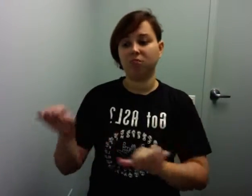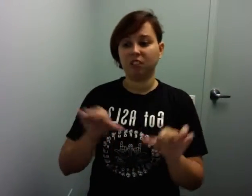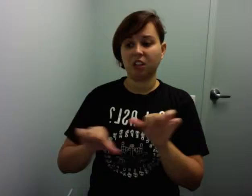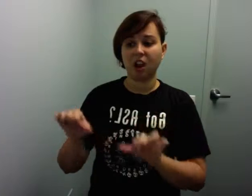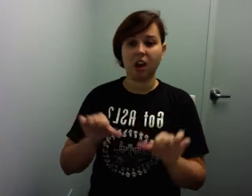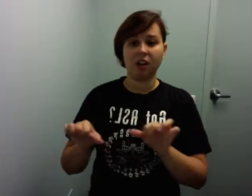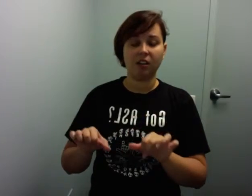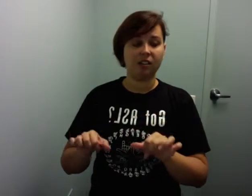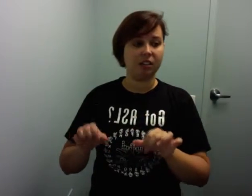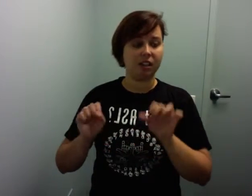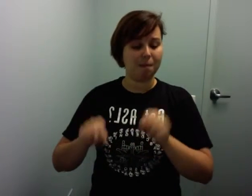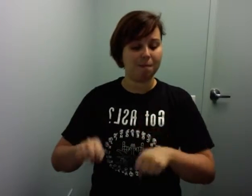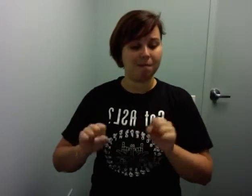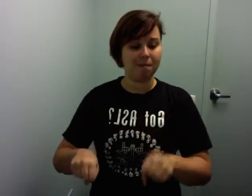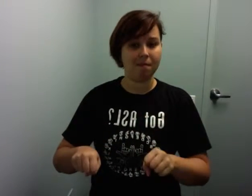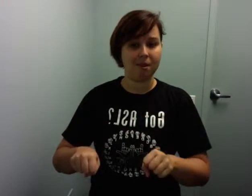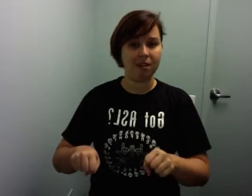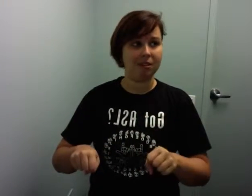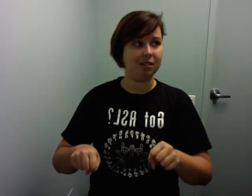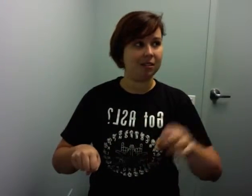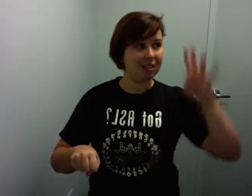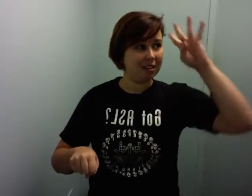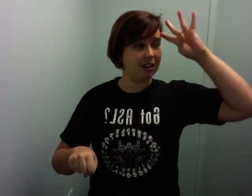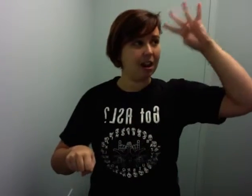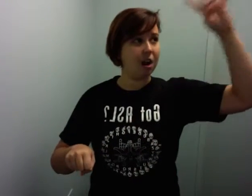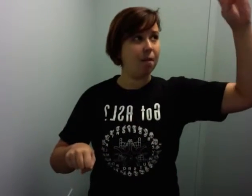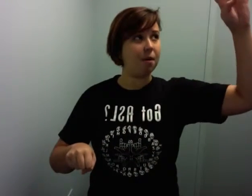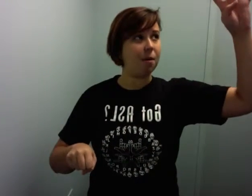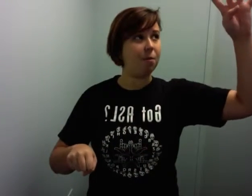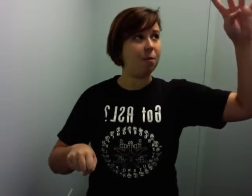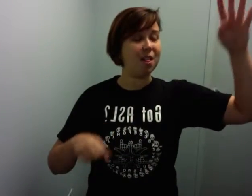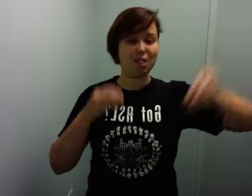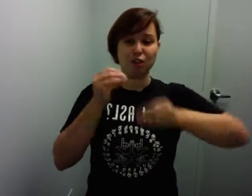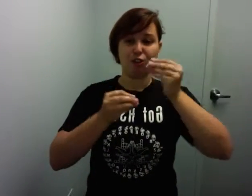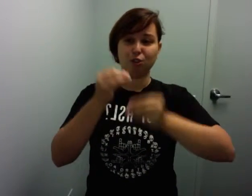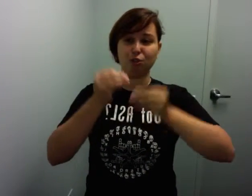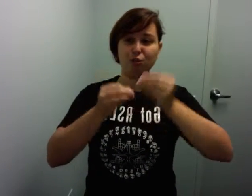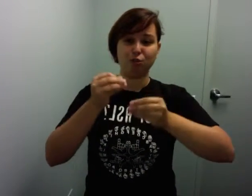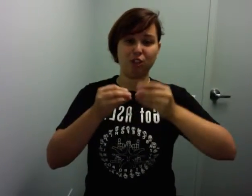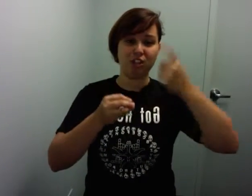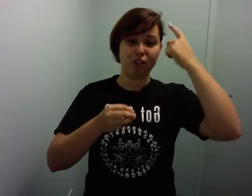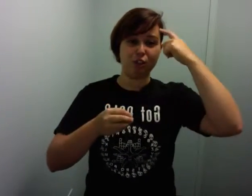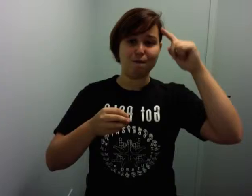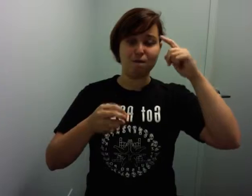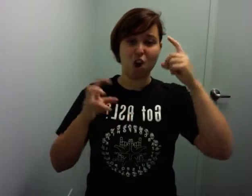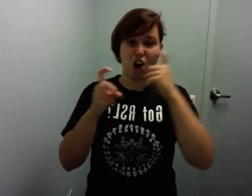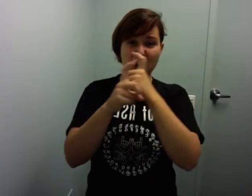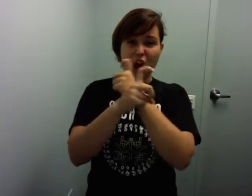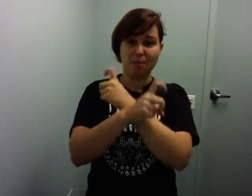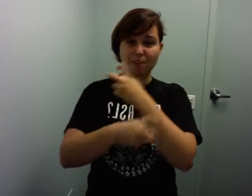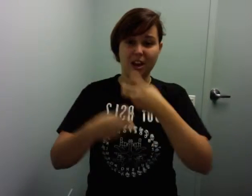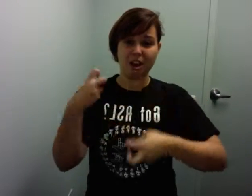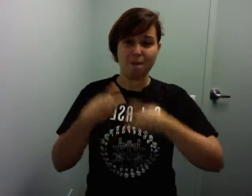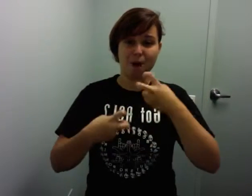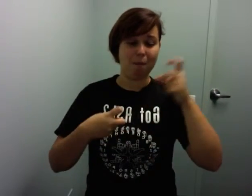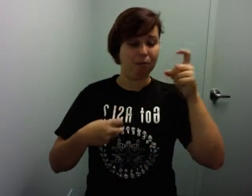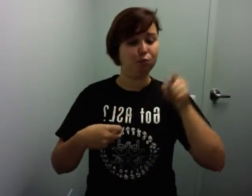to complex problems is hugely enhanced by a night of sleep. In fact, it's been estimated to give us a threefold advantage. Sleeping at